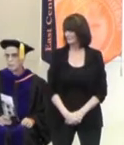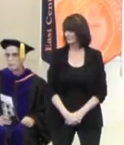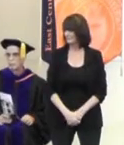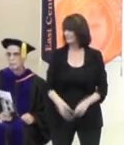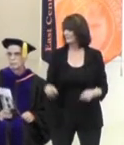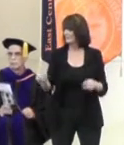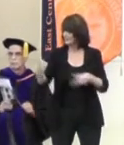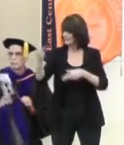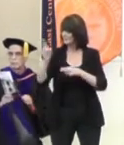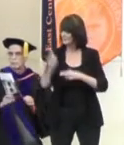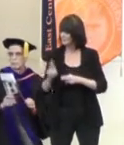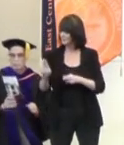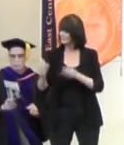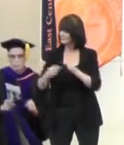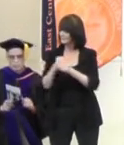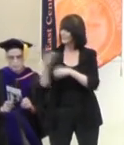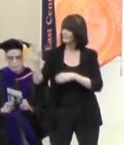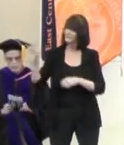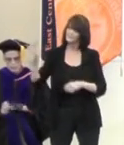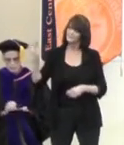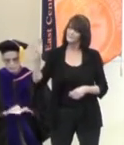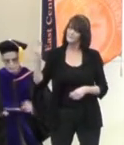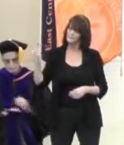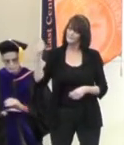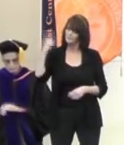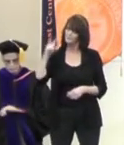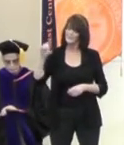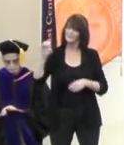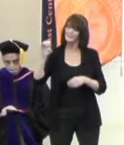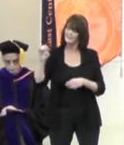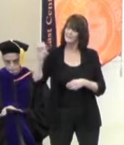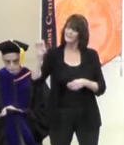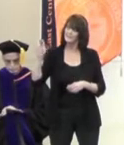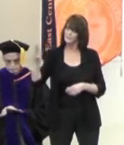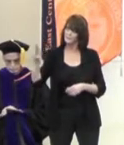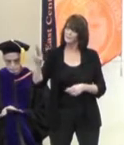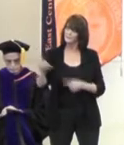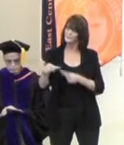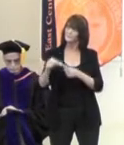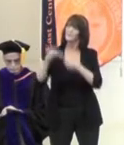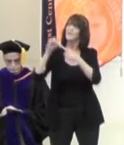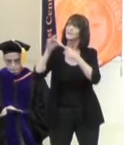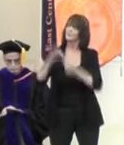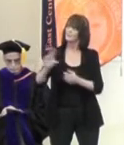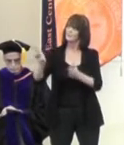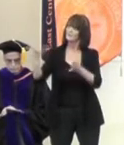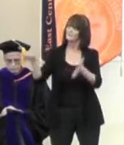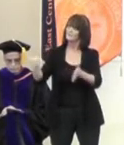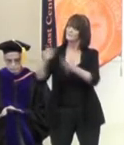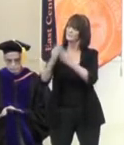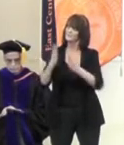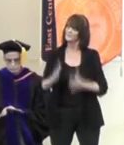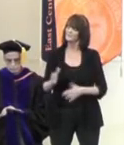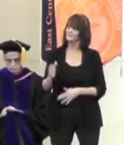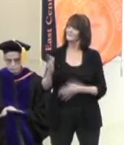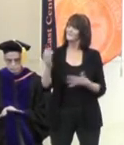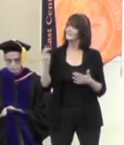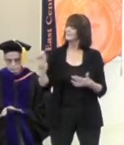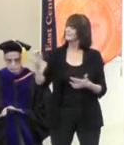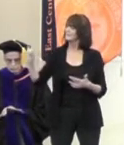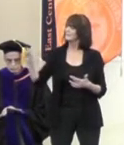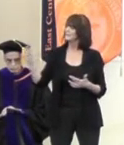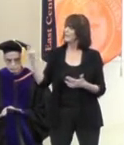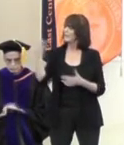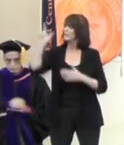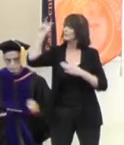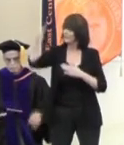He was honored in 1977 for being ECU's Distinguished Alumnus. Nigh later served as